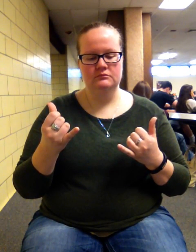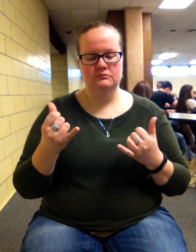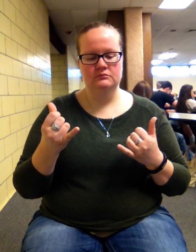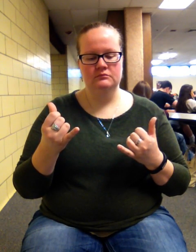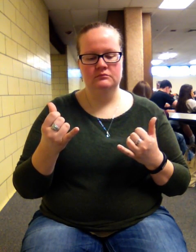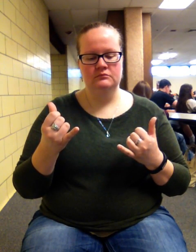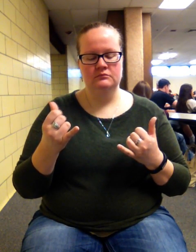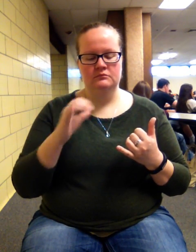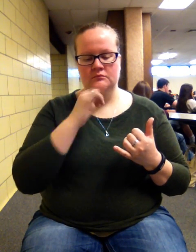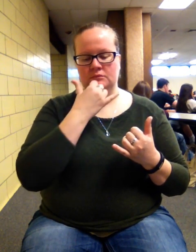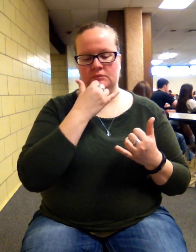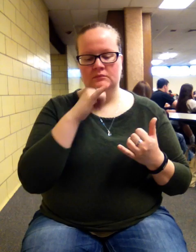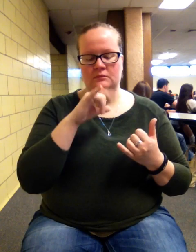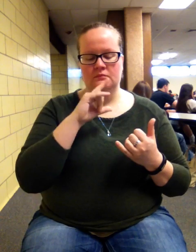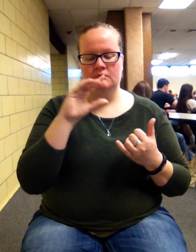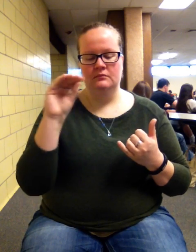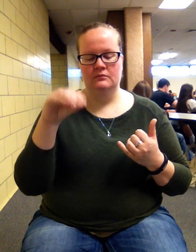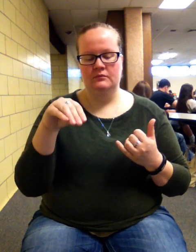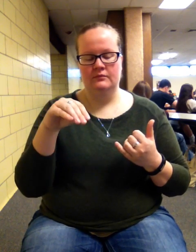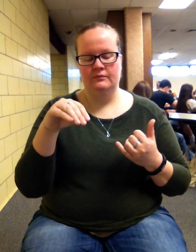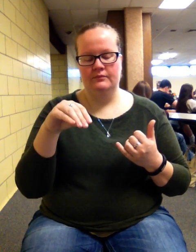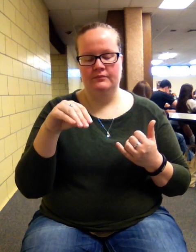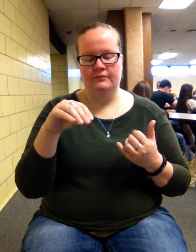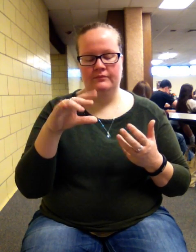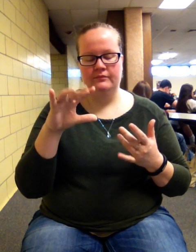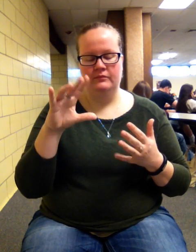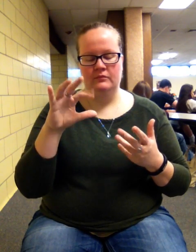oops, that's a percentage. Why did I put a dollar there? Don't do that, don't do that.